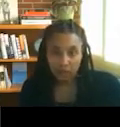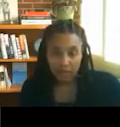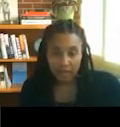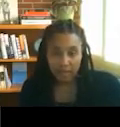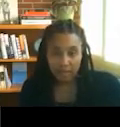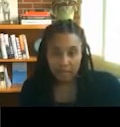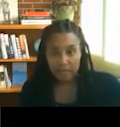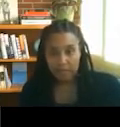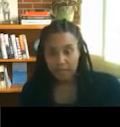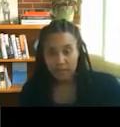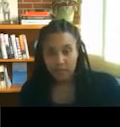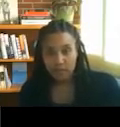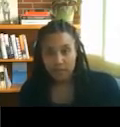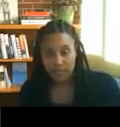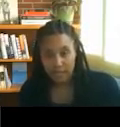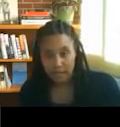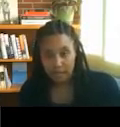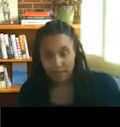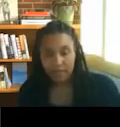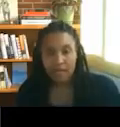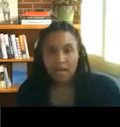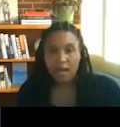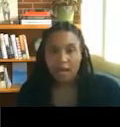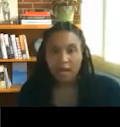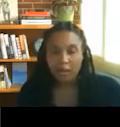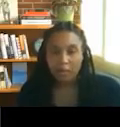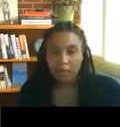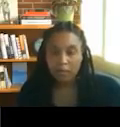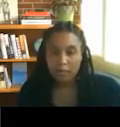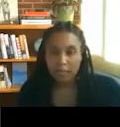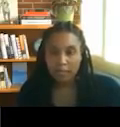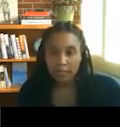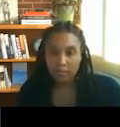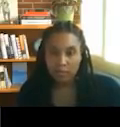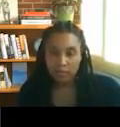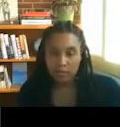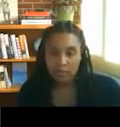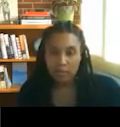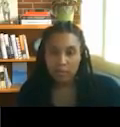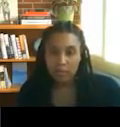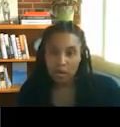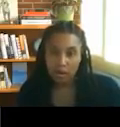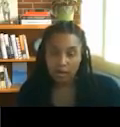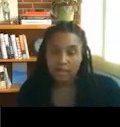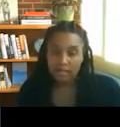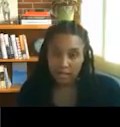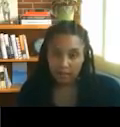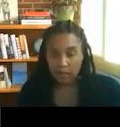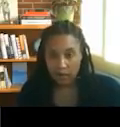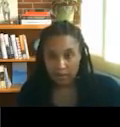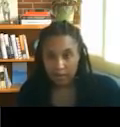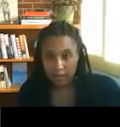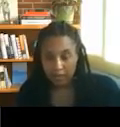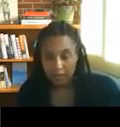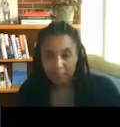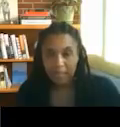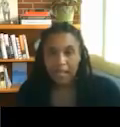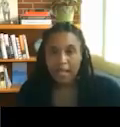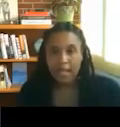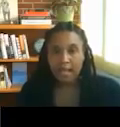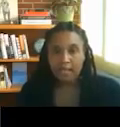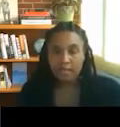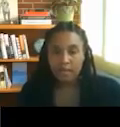In my work at the Pennsylvania School for the Deaf, I work with students who are deaf or hard of